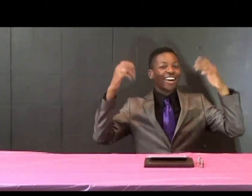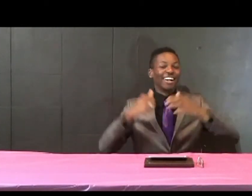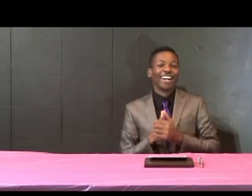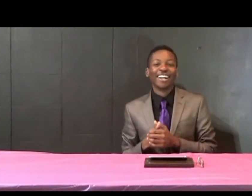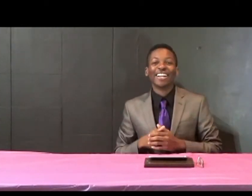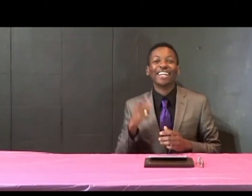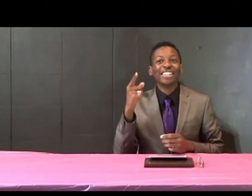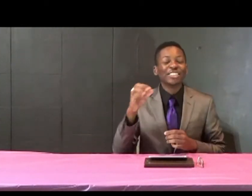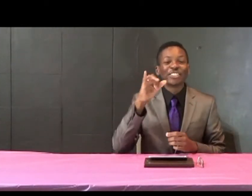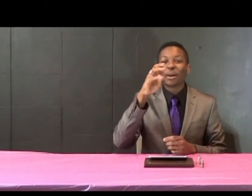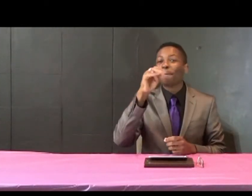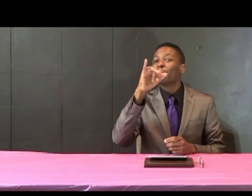Wow!